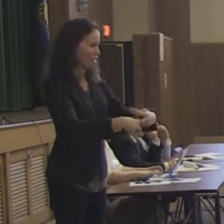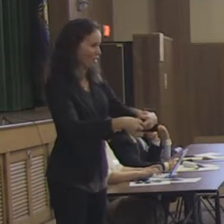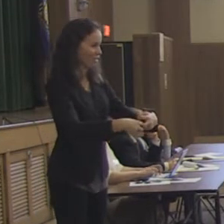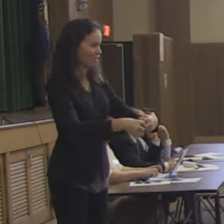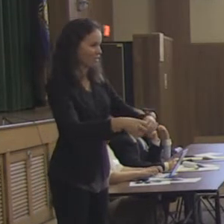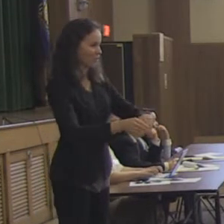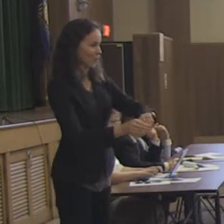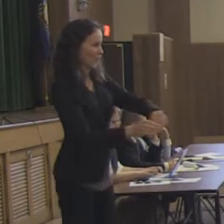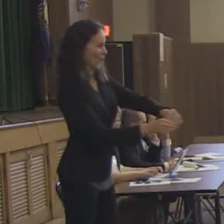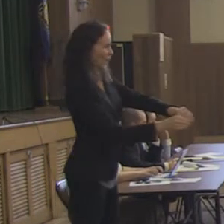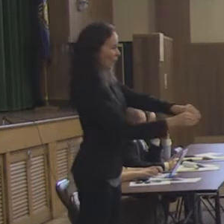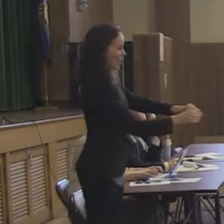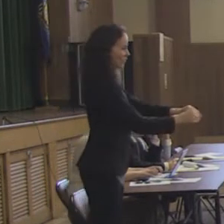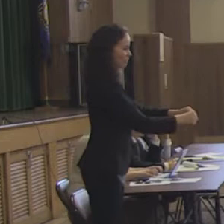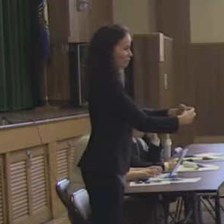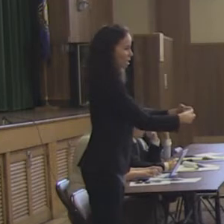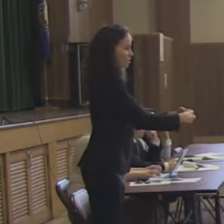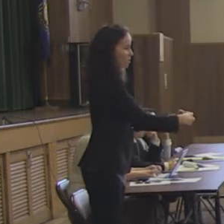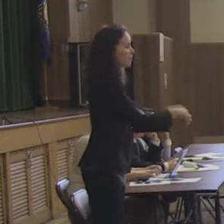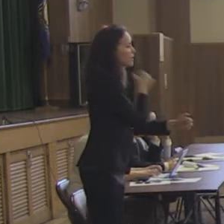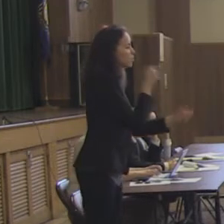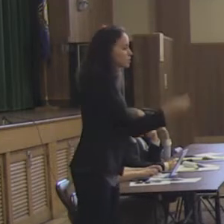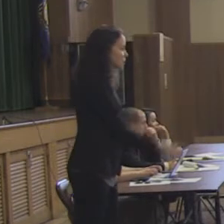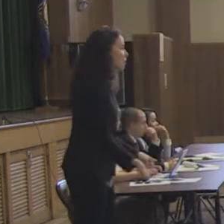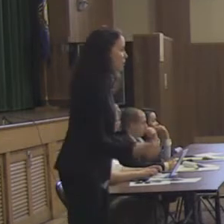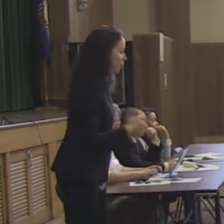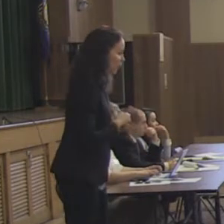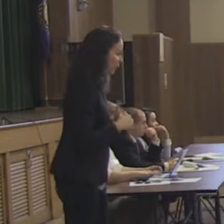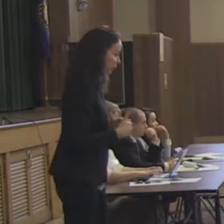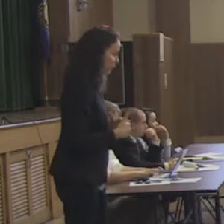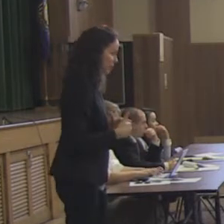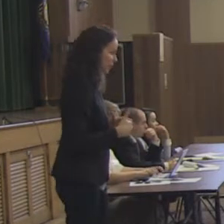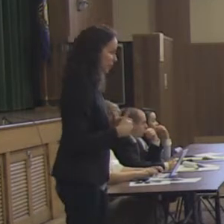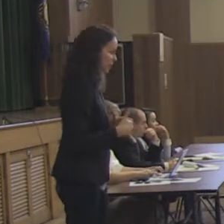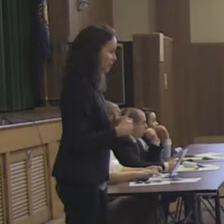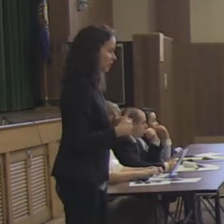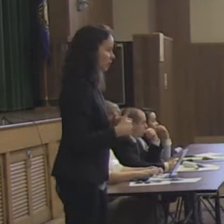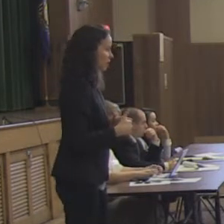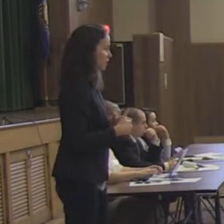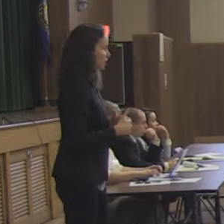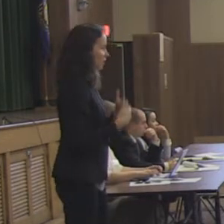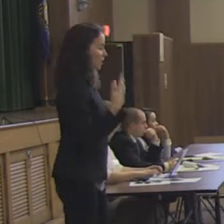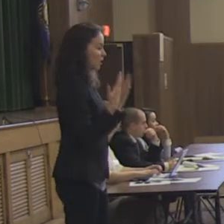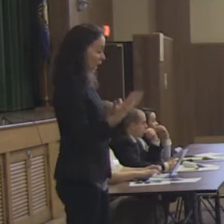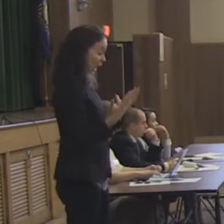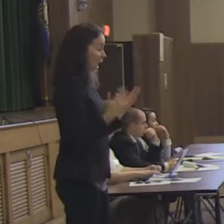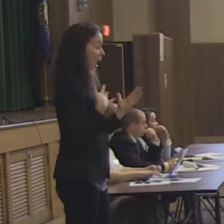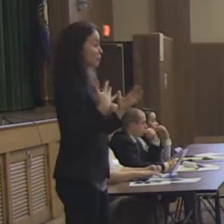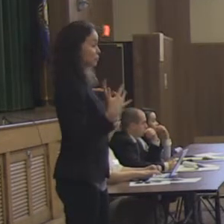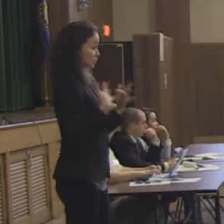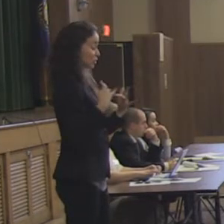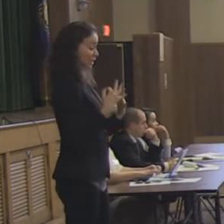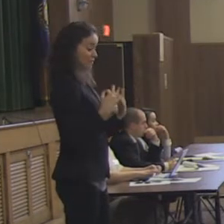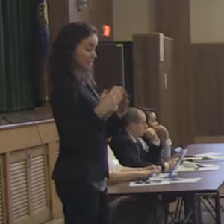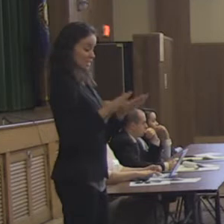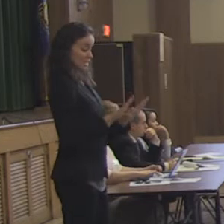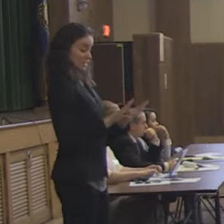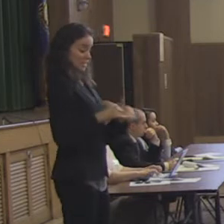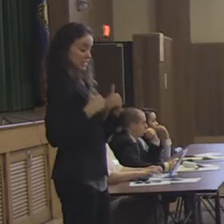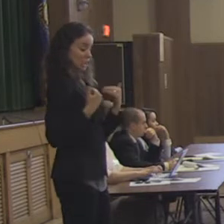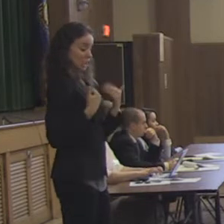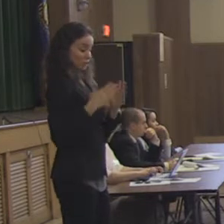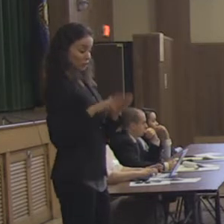the patients, clients, children's young offenders back to this community, they're not going to have the